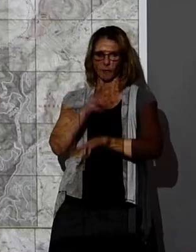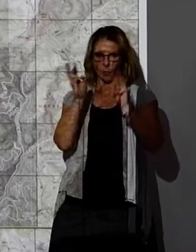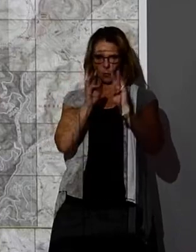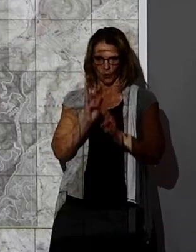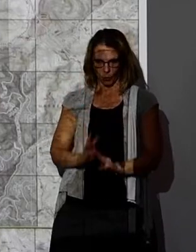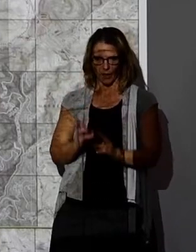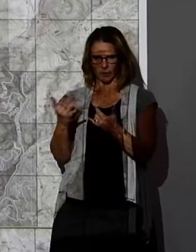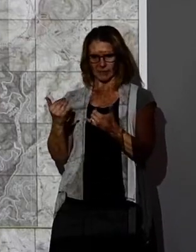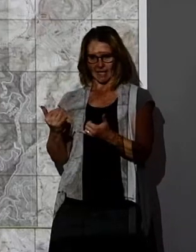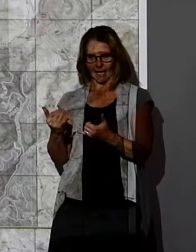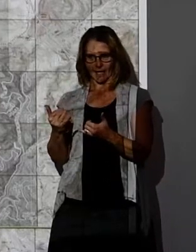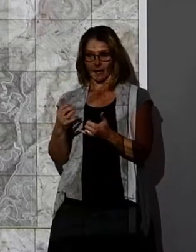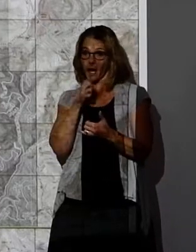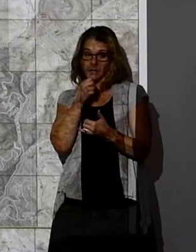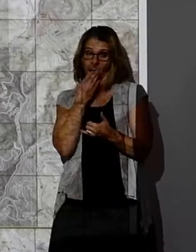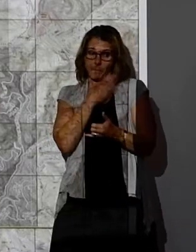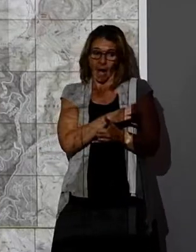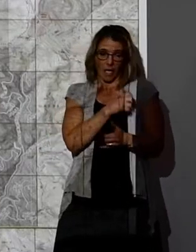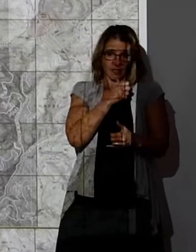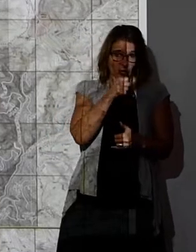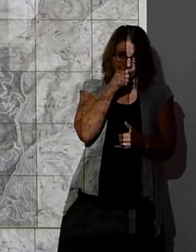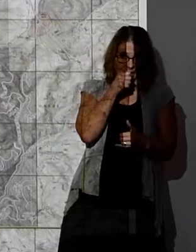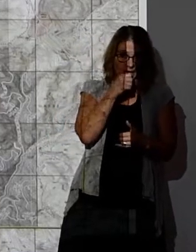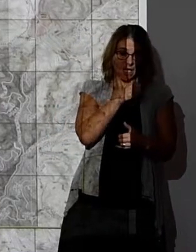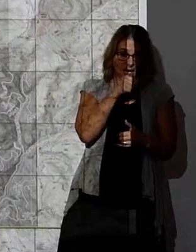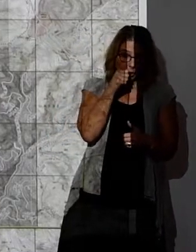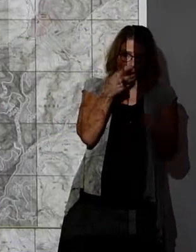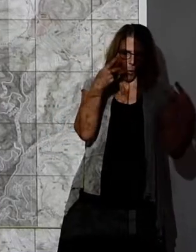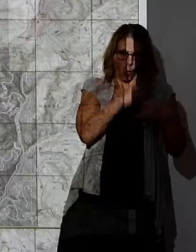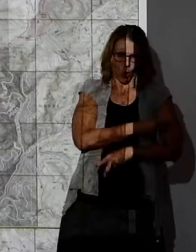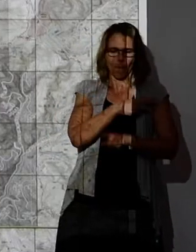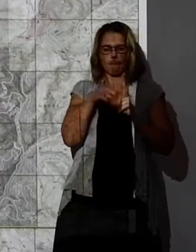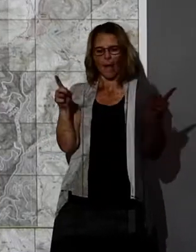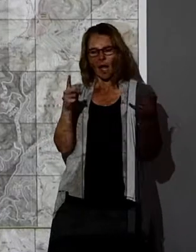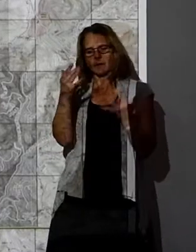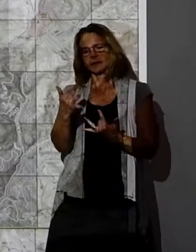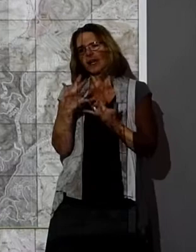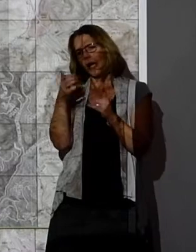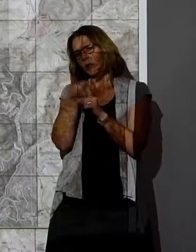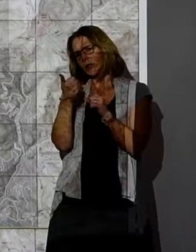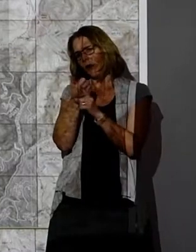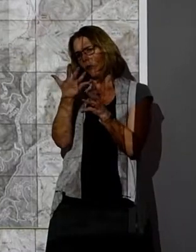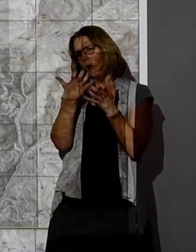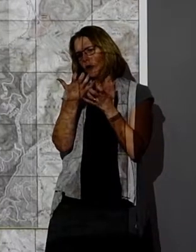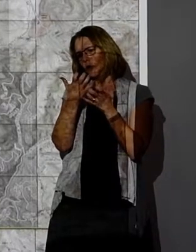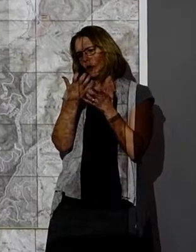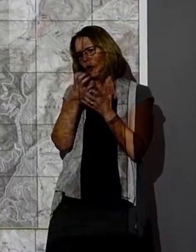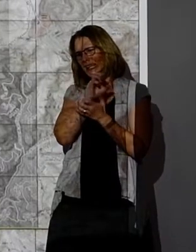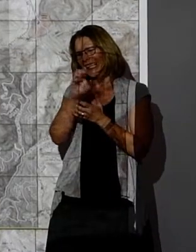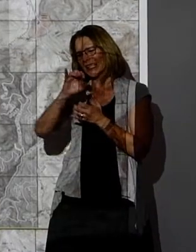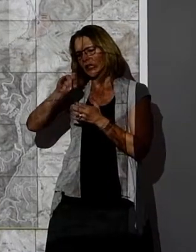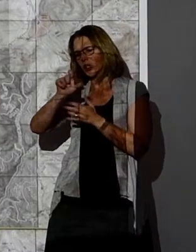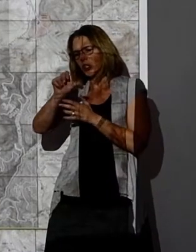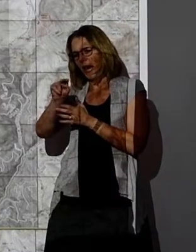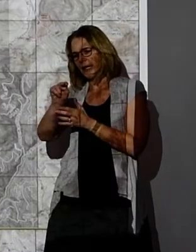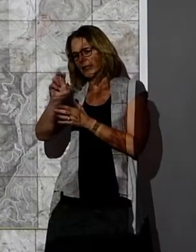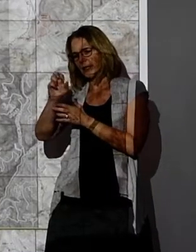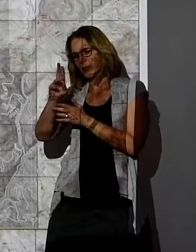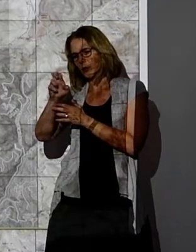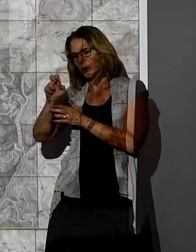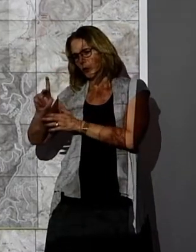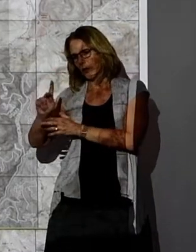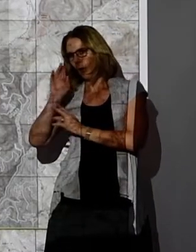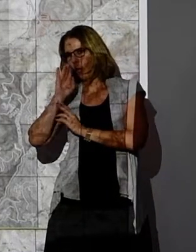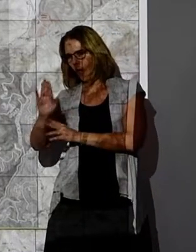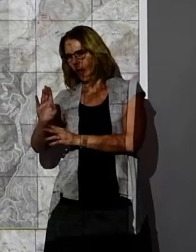as yesterday, but there's definitely potential for that fire to want to move east, more towards Jackson Creek.